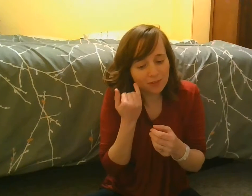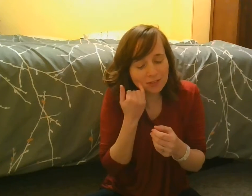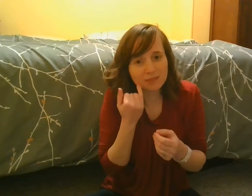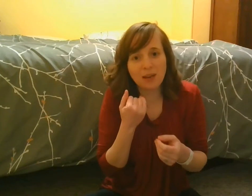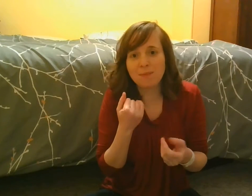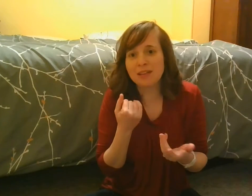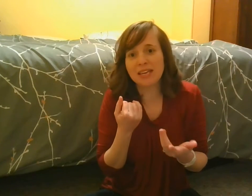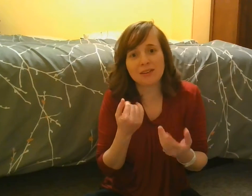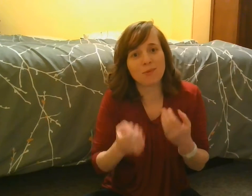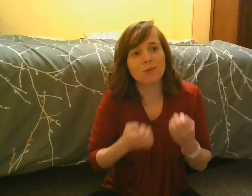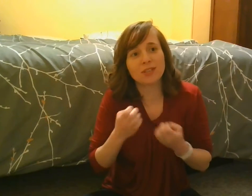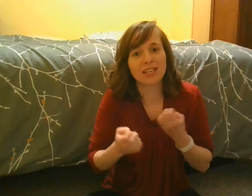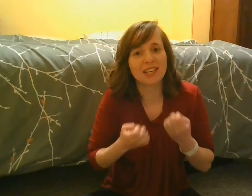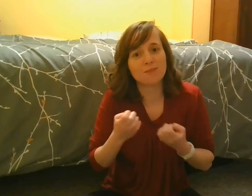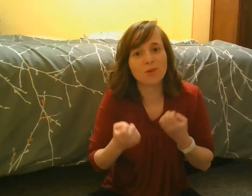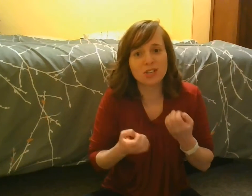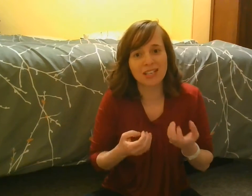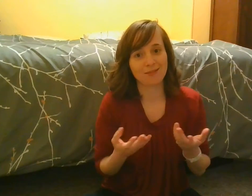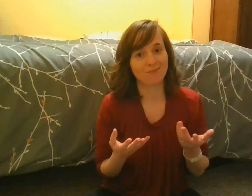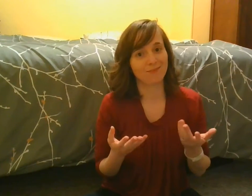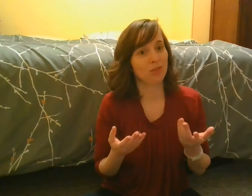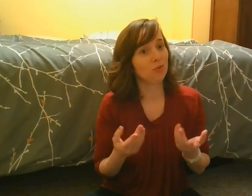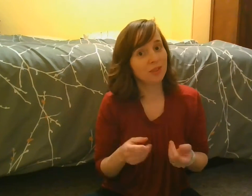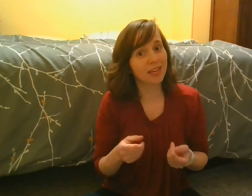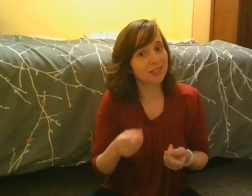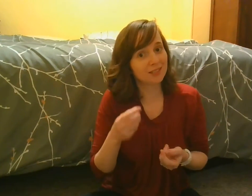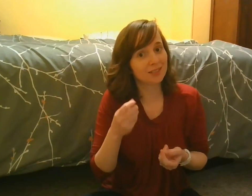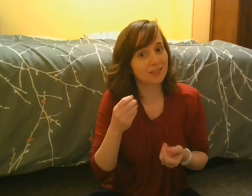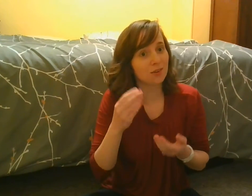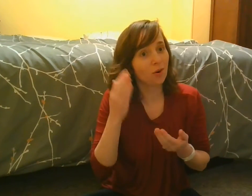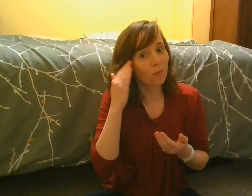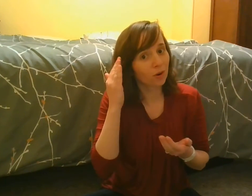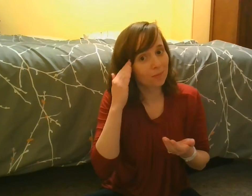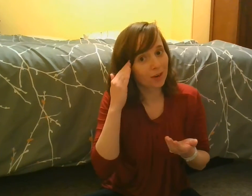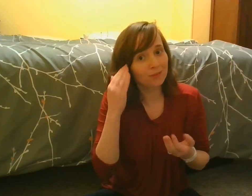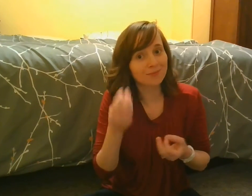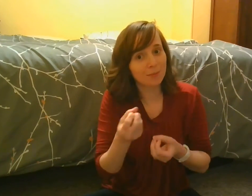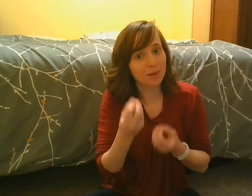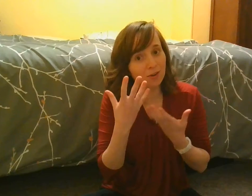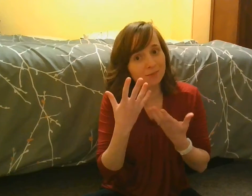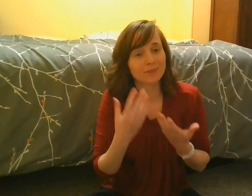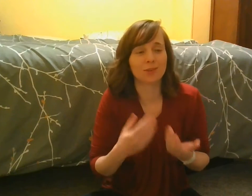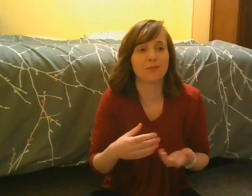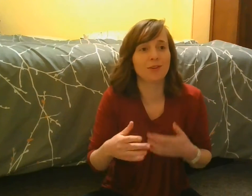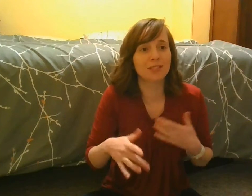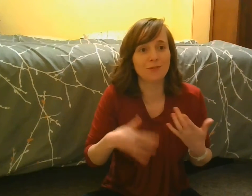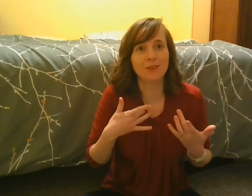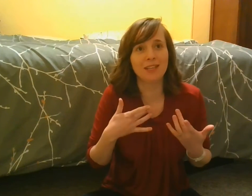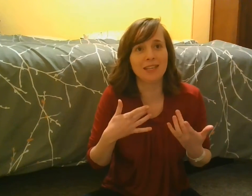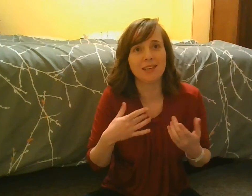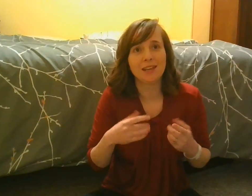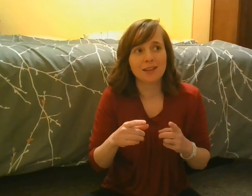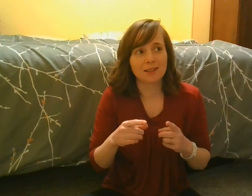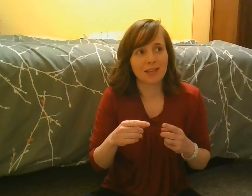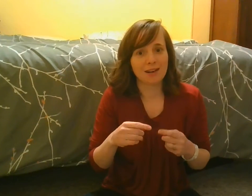there's maybe like an emotion that you would like to know more about, let me know. Or if there's a feeling that